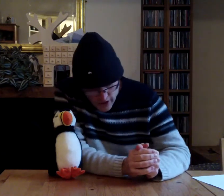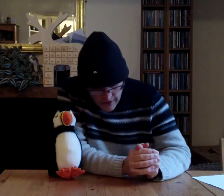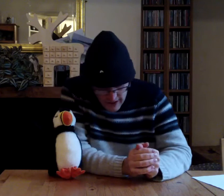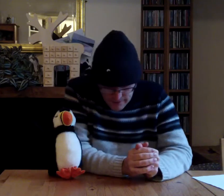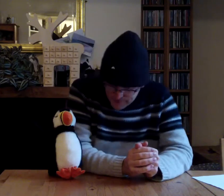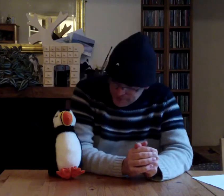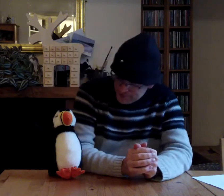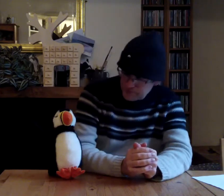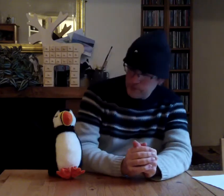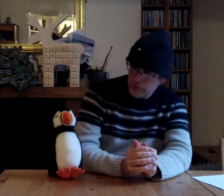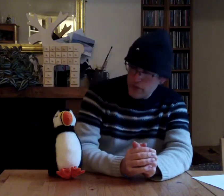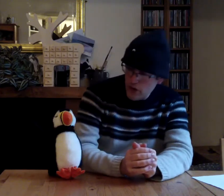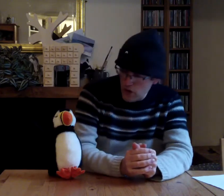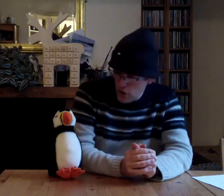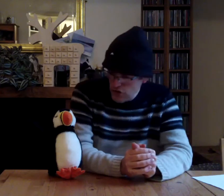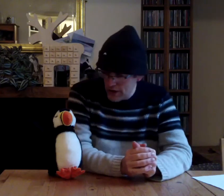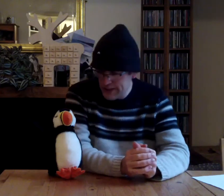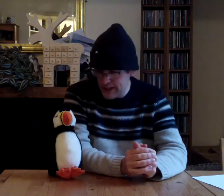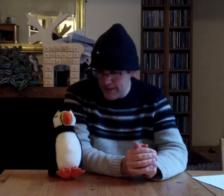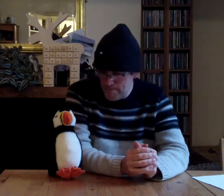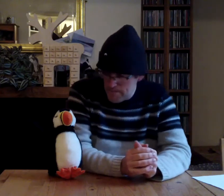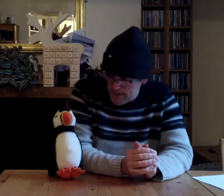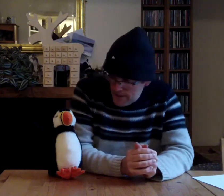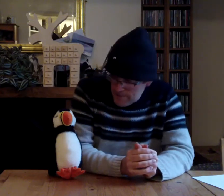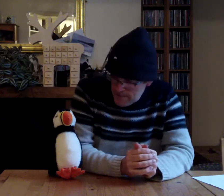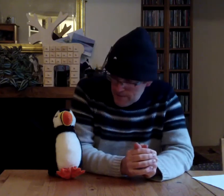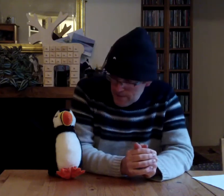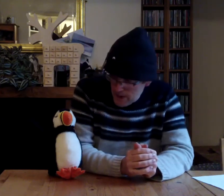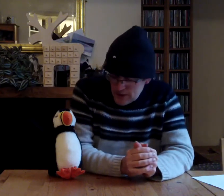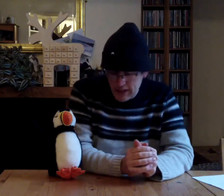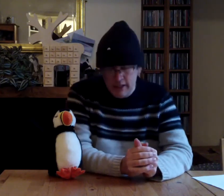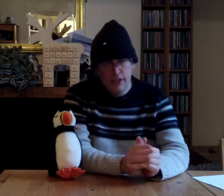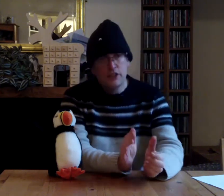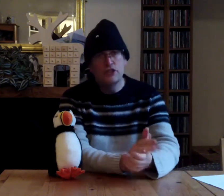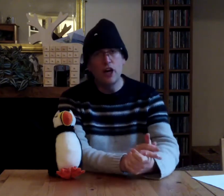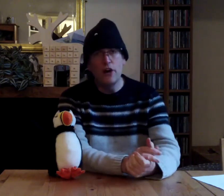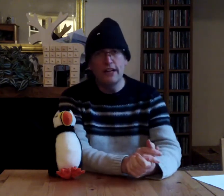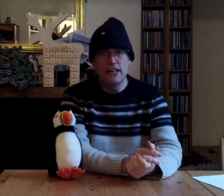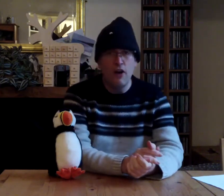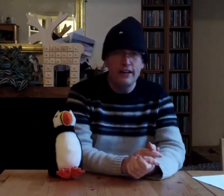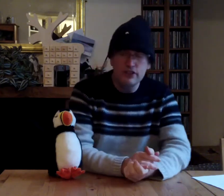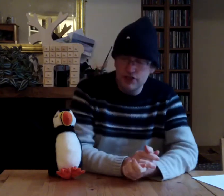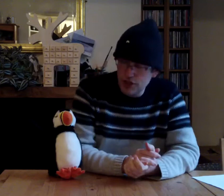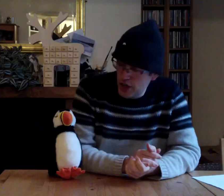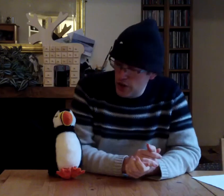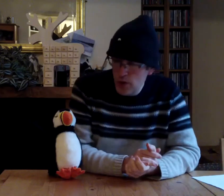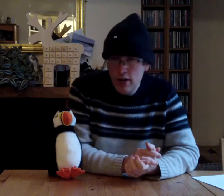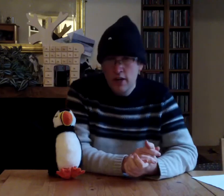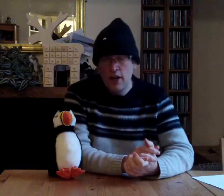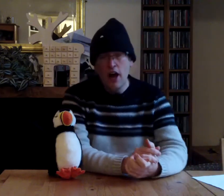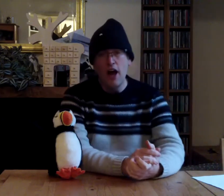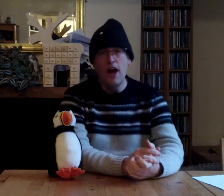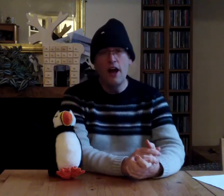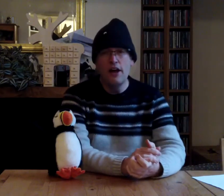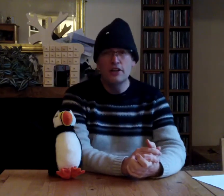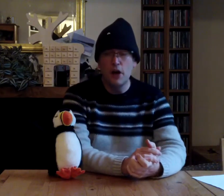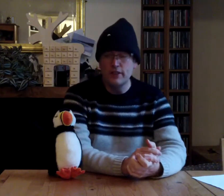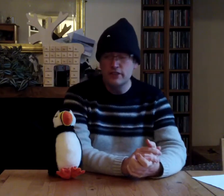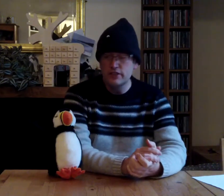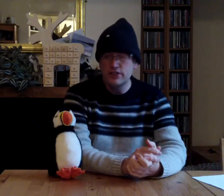then? All right, yeah. Okay. So he likes to go into the sea